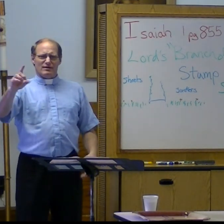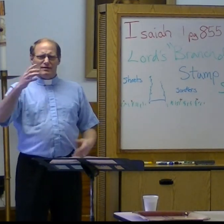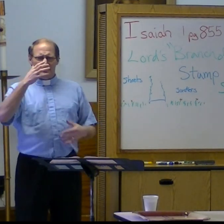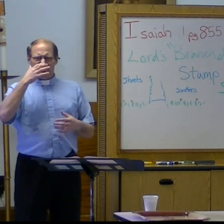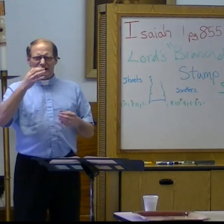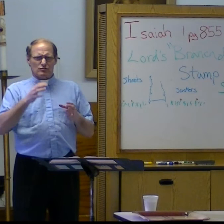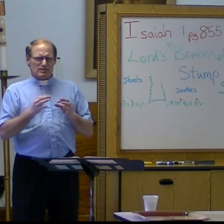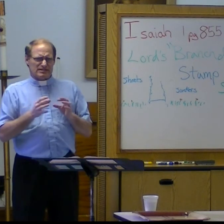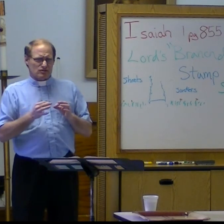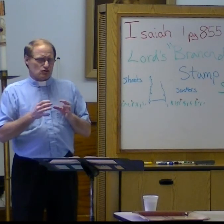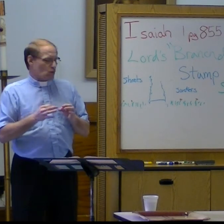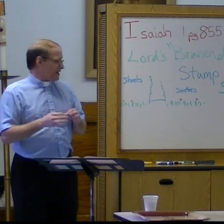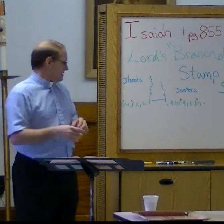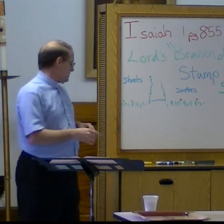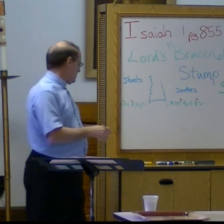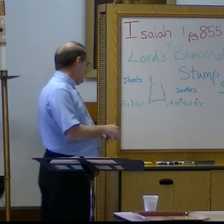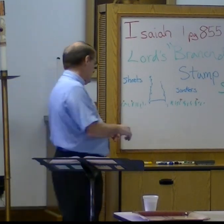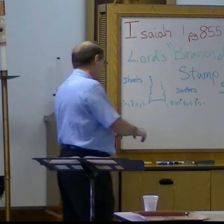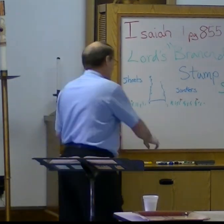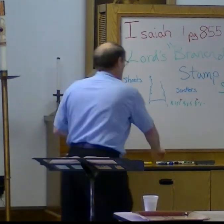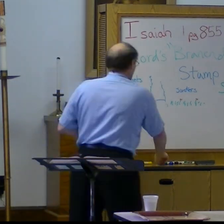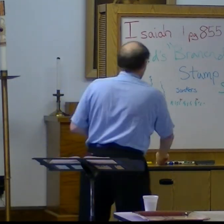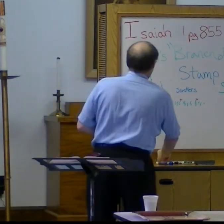David, interesting story.